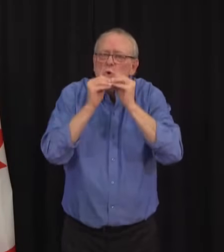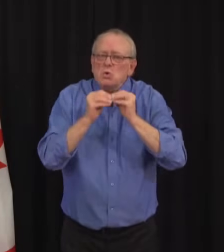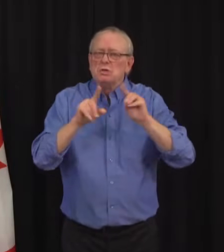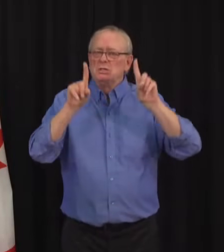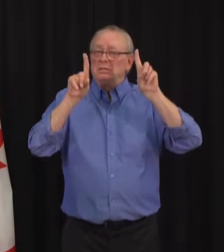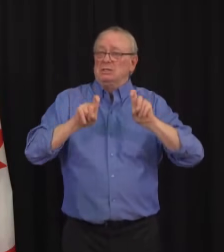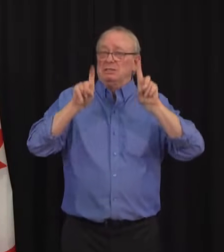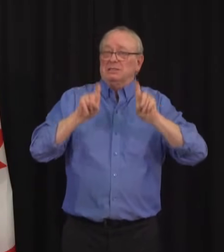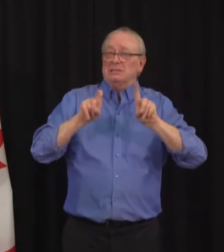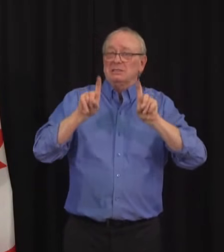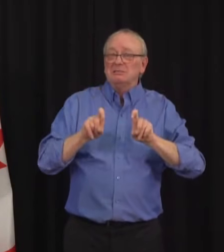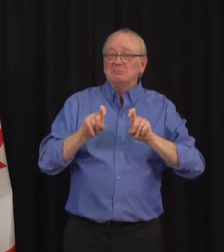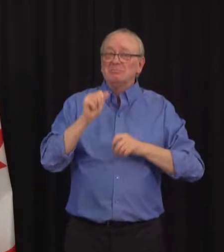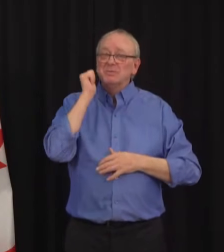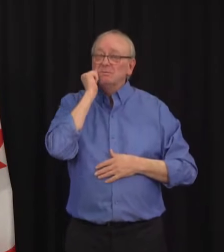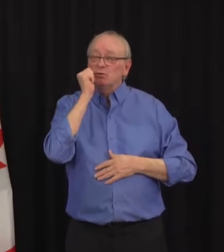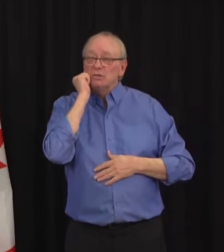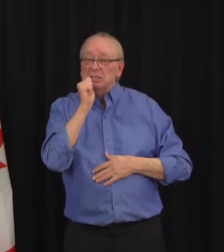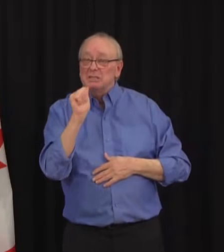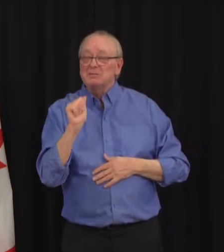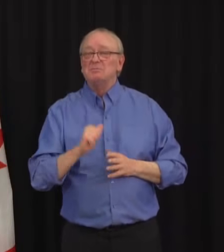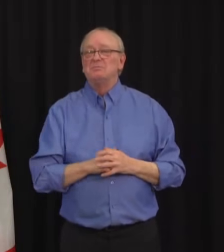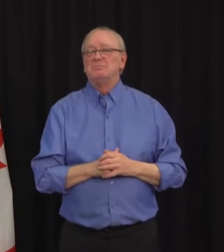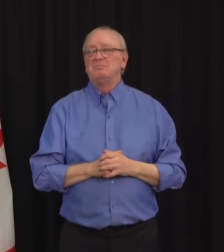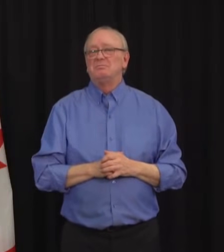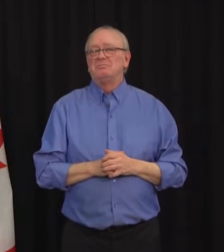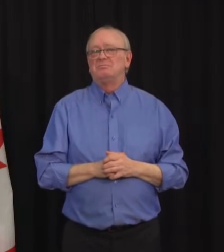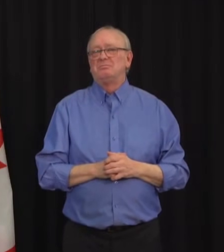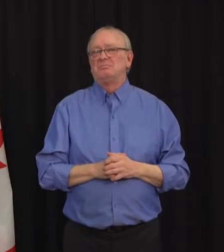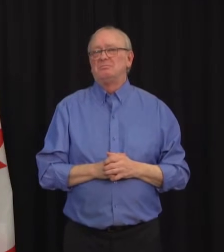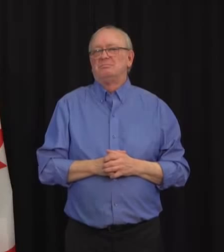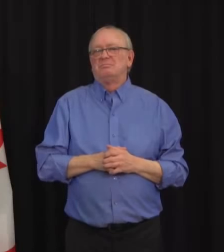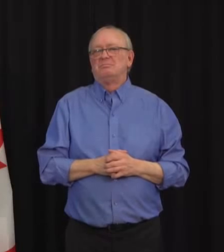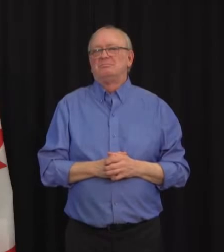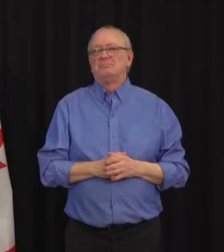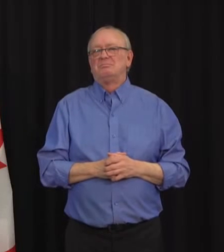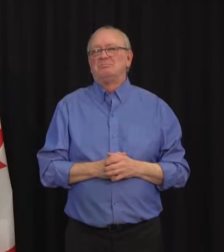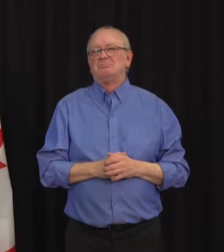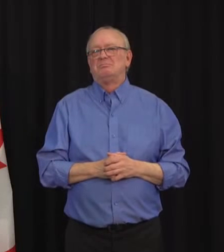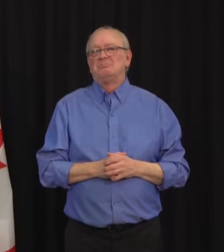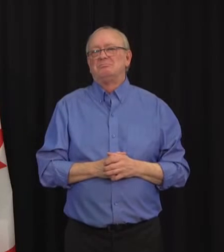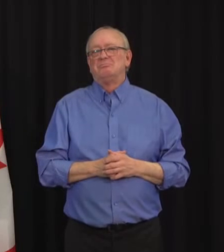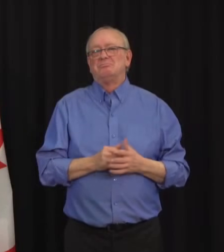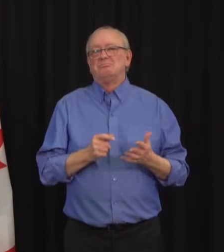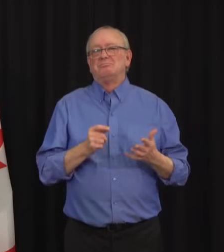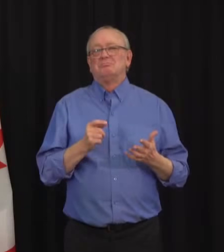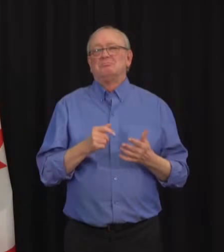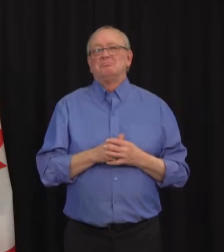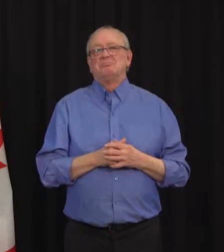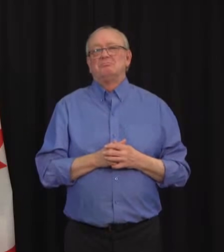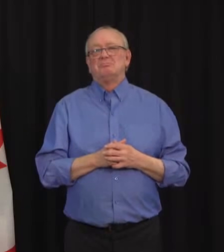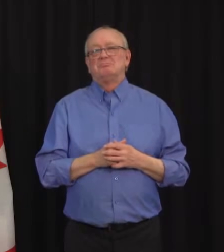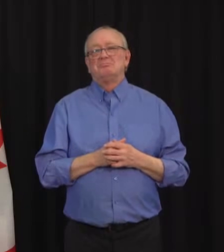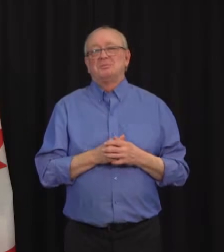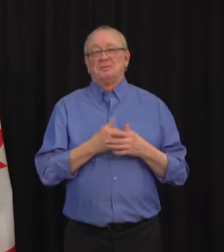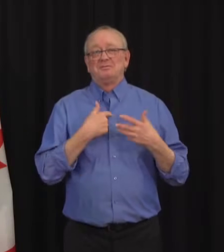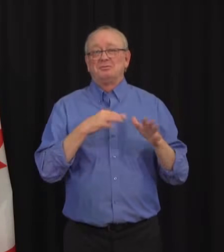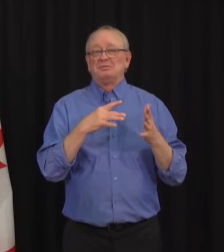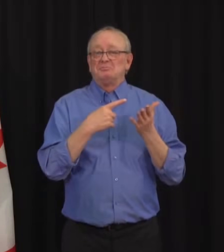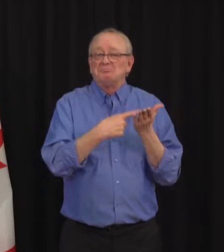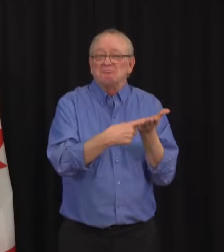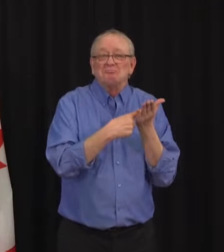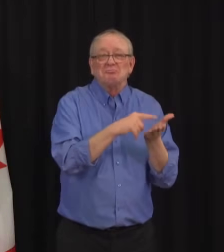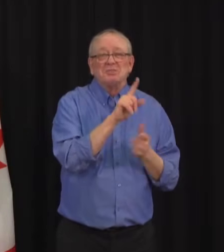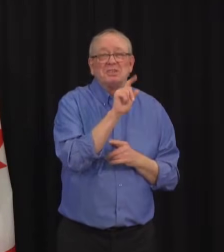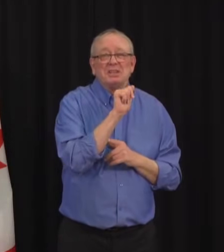So certainly we have been working with the lab to push the ceiling of testing. You'll note that over the last week